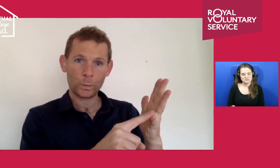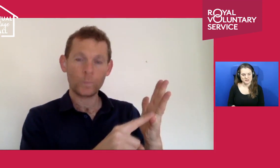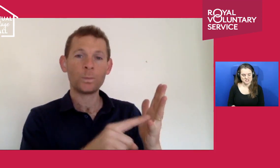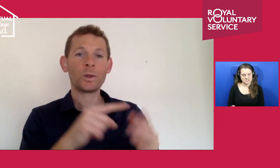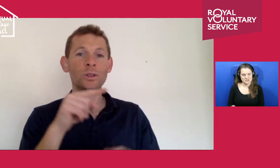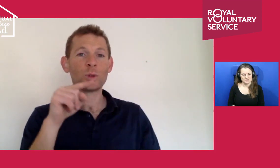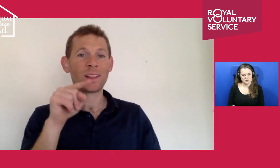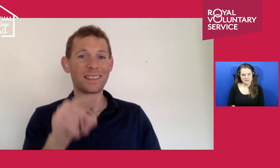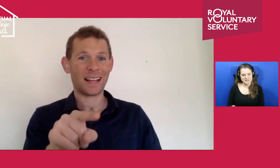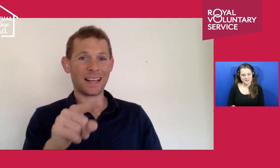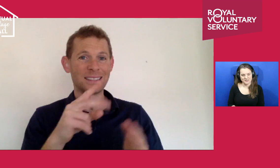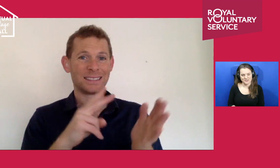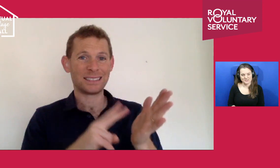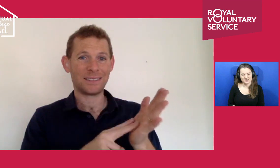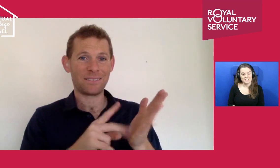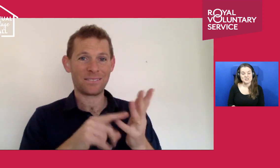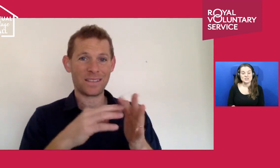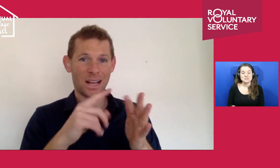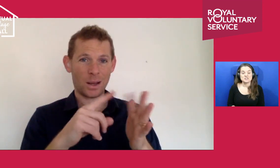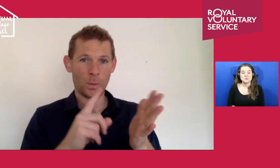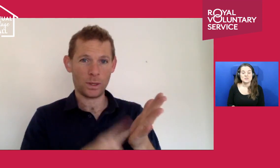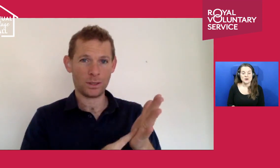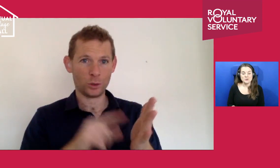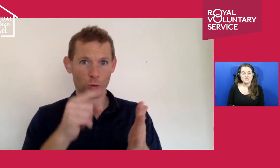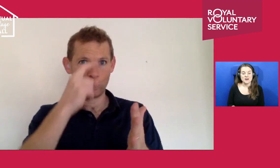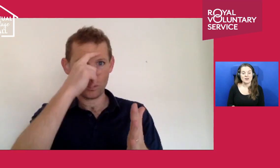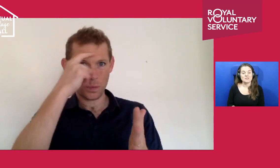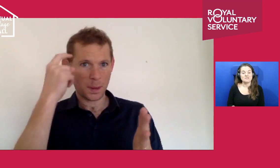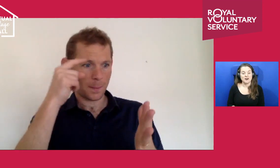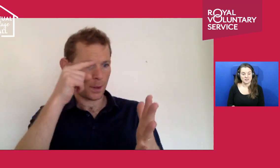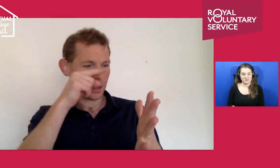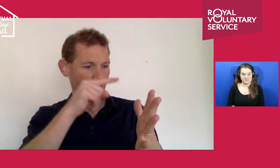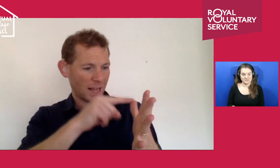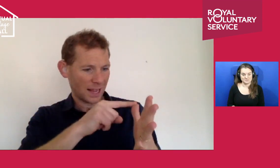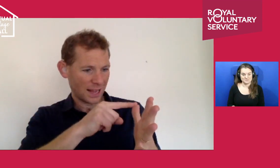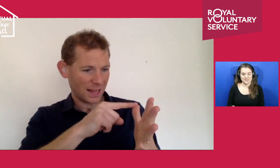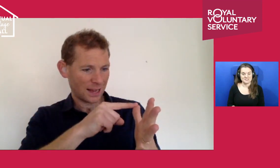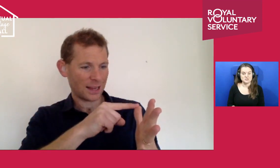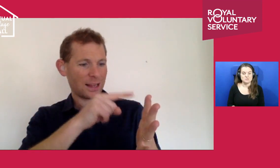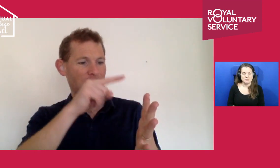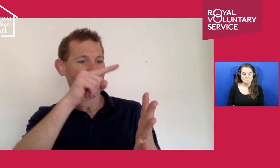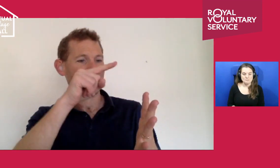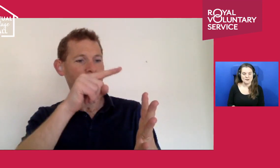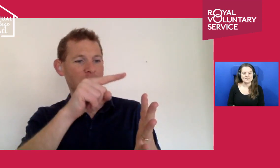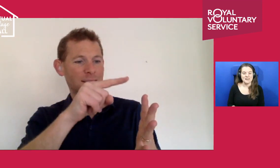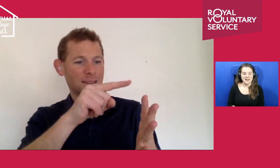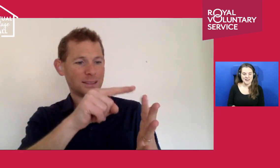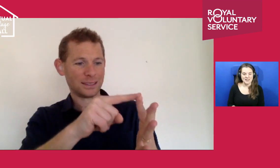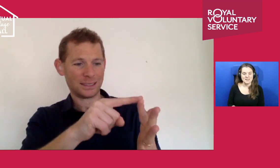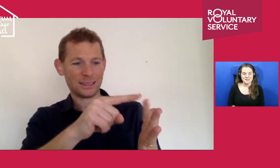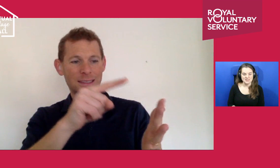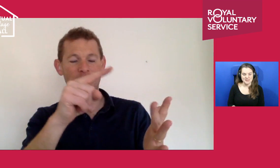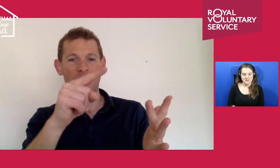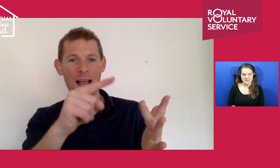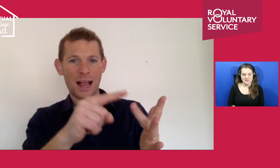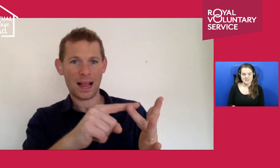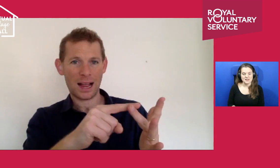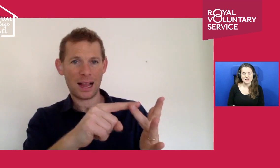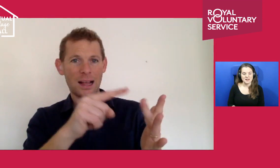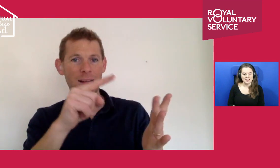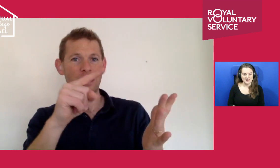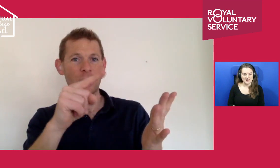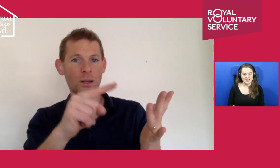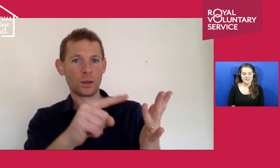U finishes off on your pinky finger. So those are the vowels. And so remember, it's A,